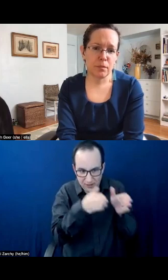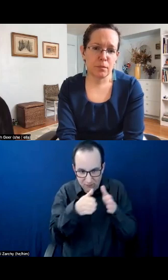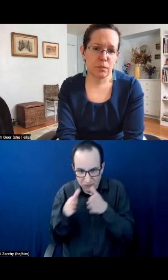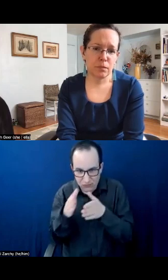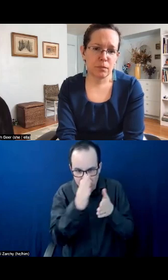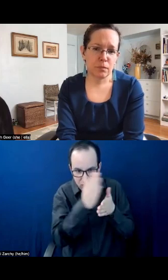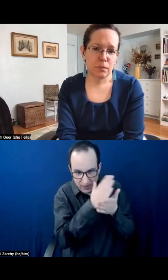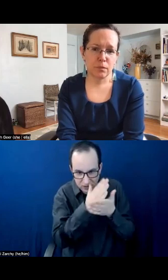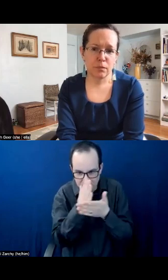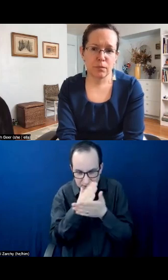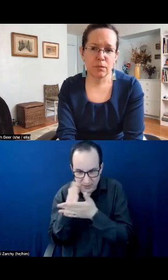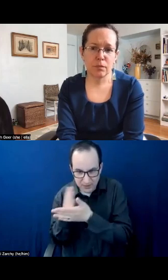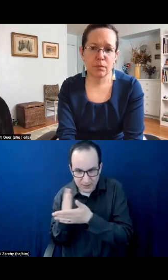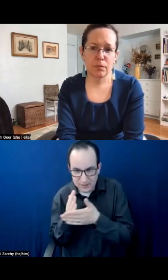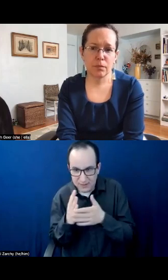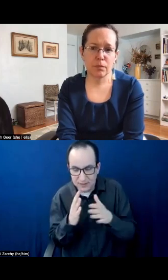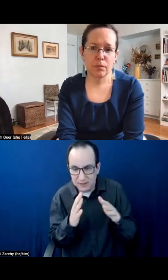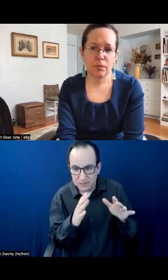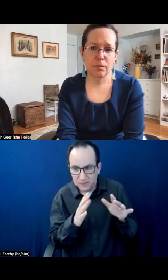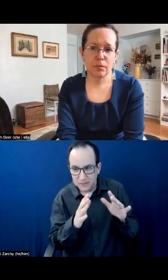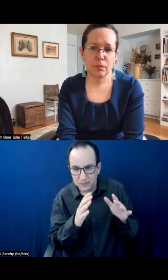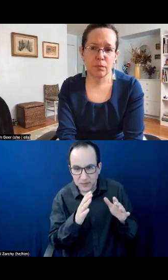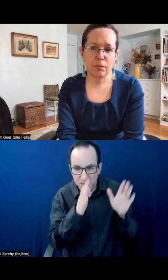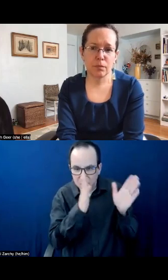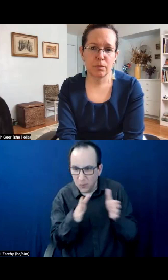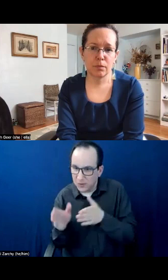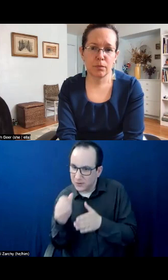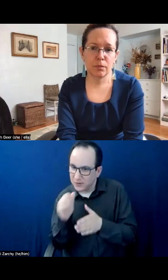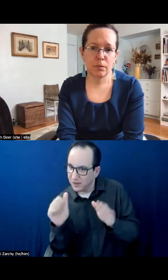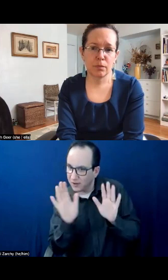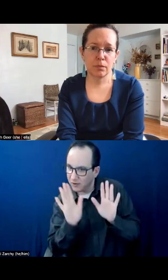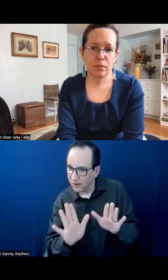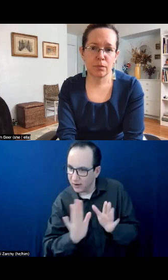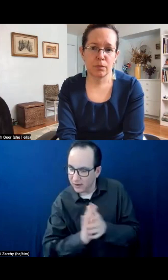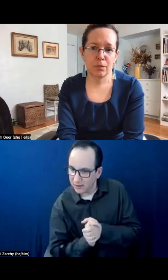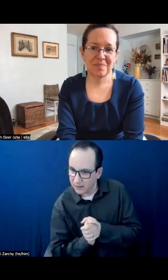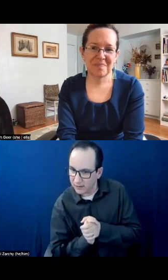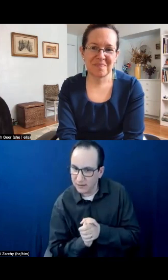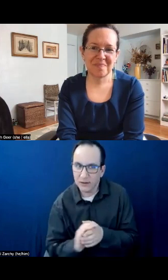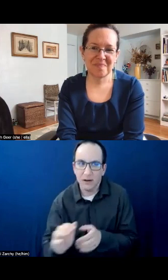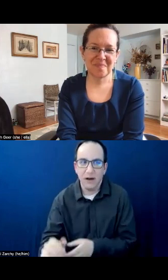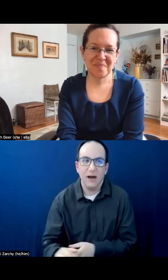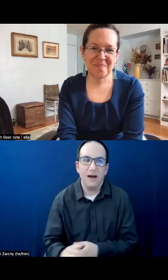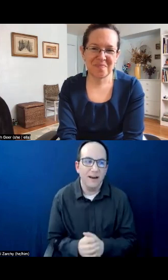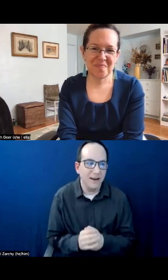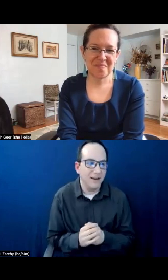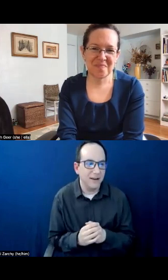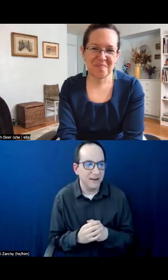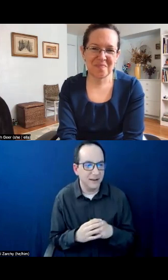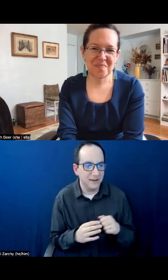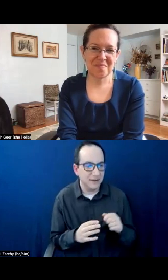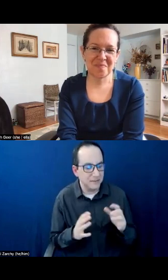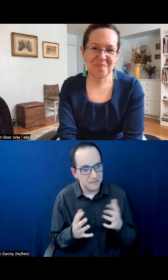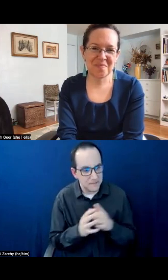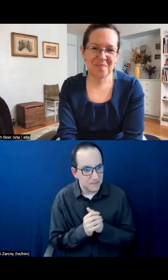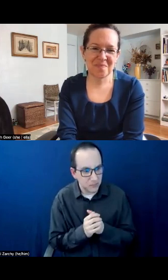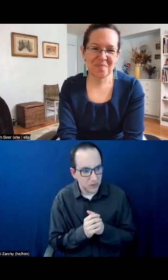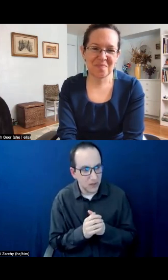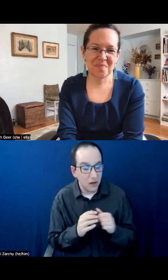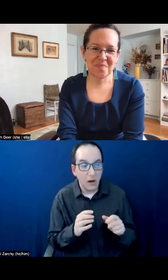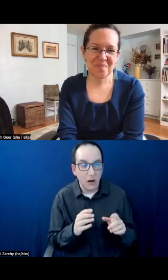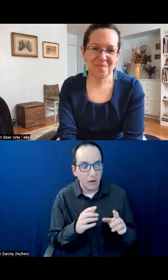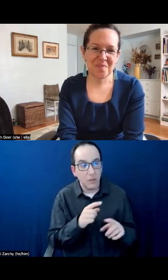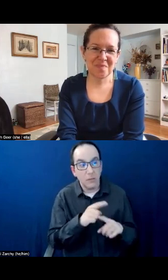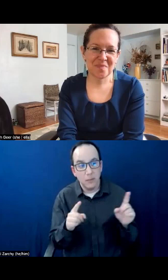And there's a lot of areas to check off for specific age ranges. But the order of it all is, I would say, not